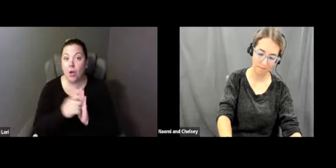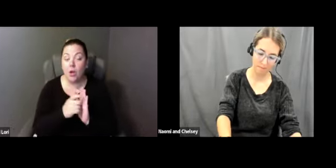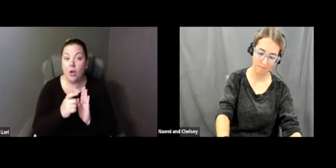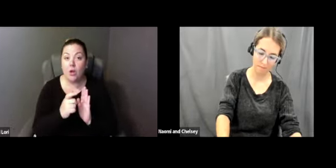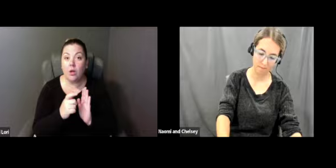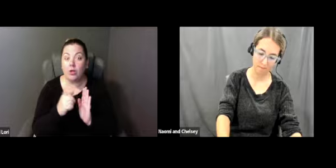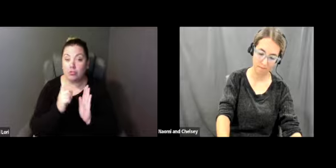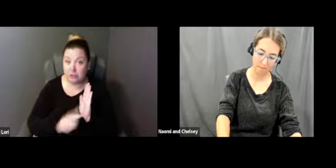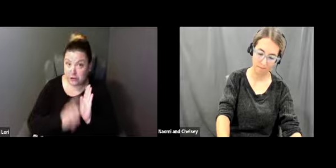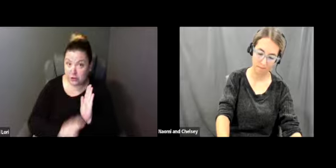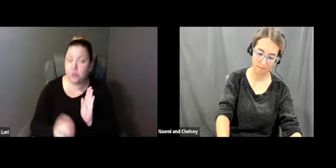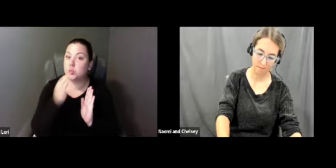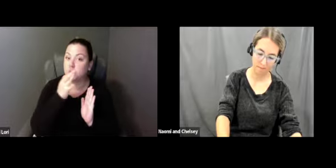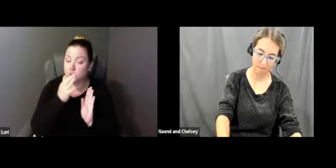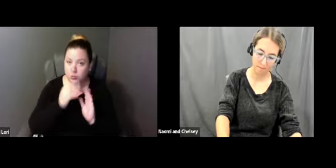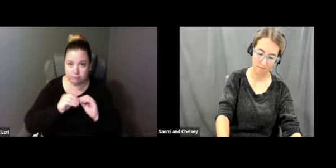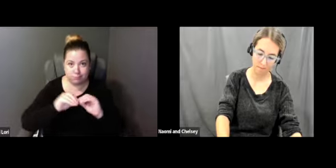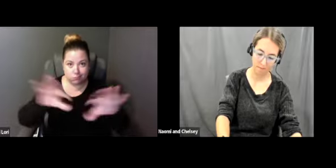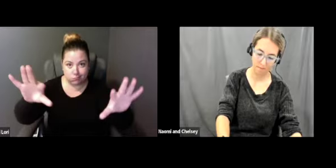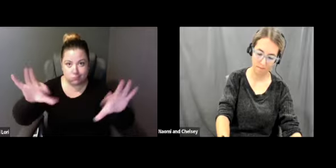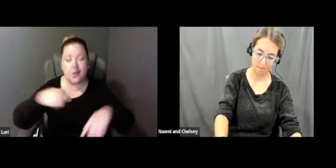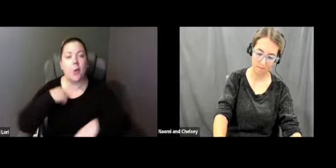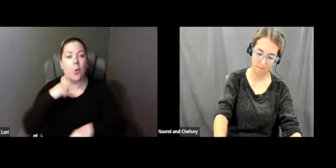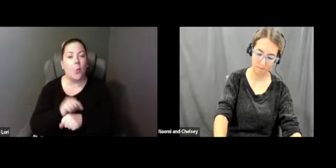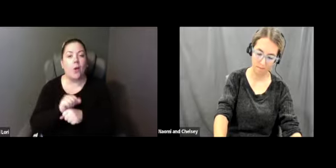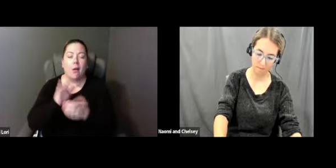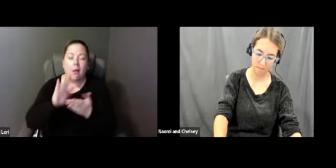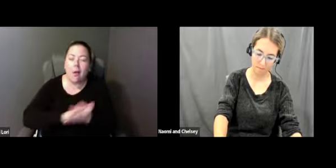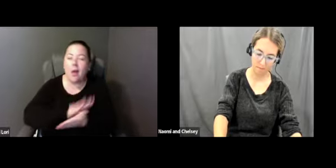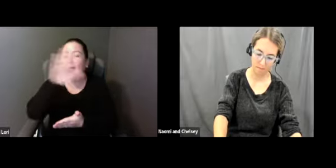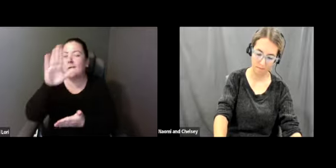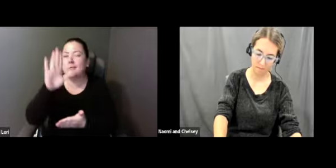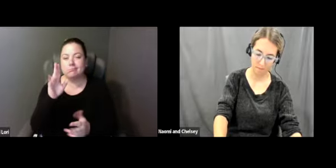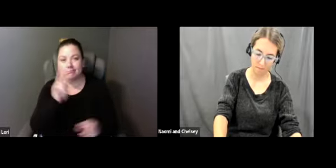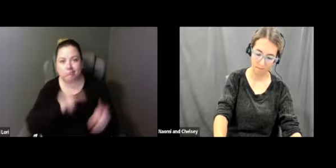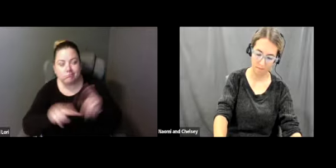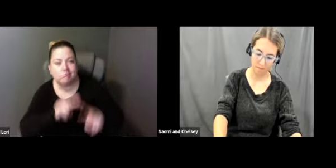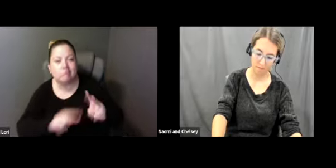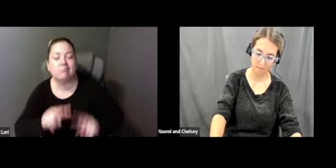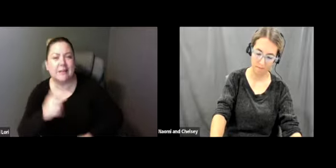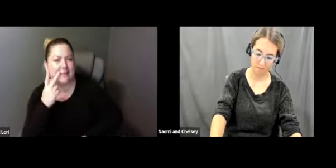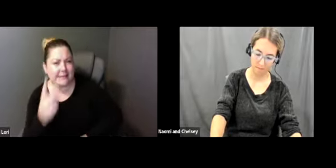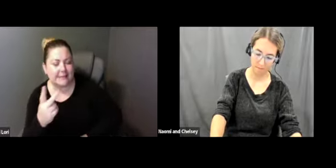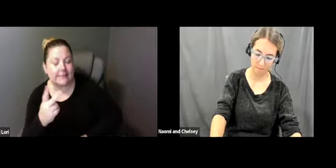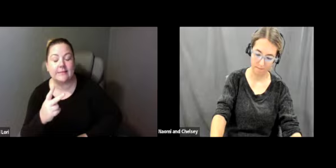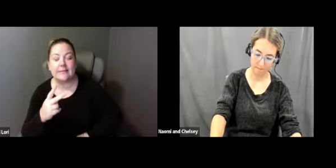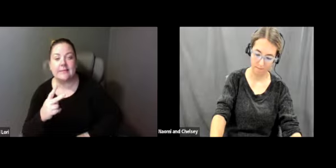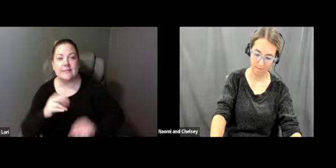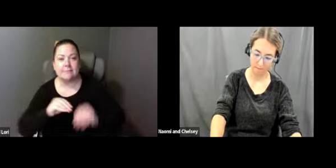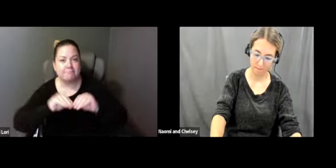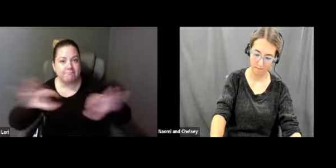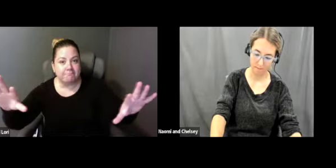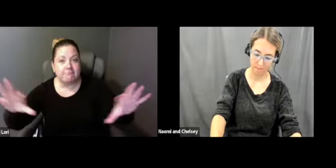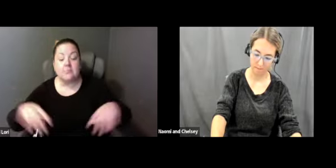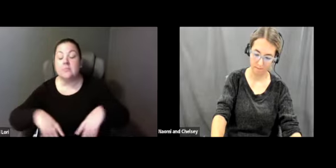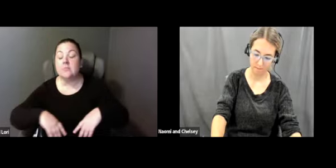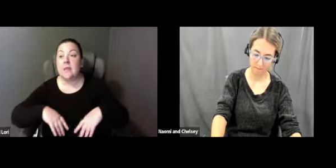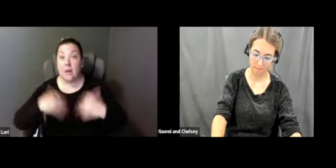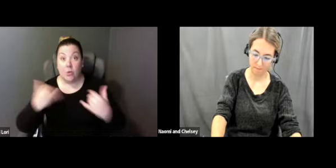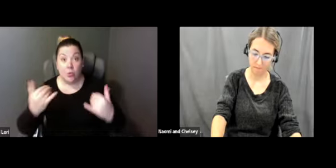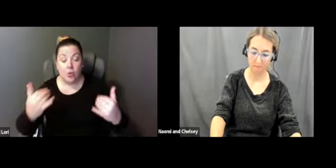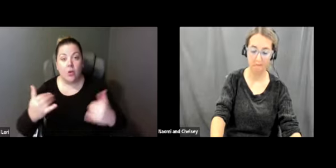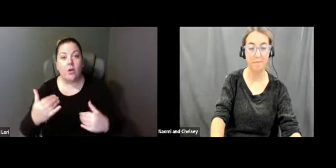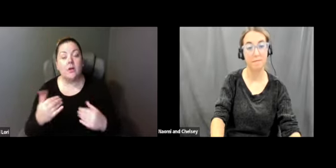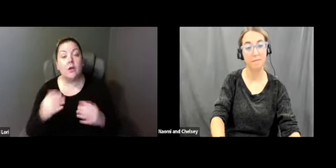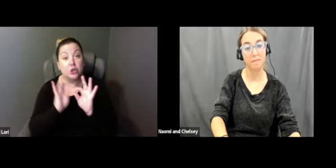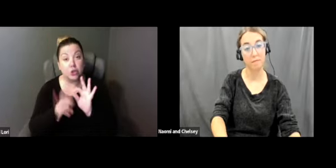published yet, but because I work in academia, I was able to see some of the stuff being worked on. And it was research where they had several interpreters